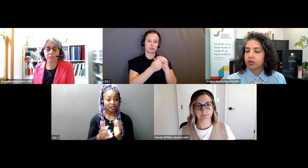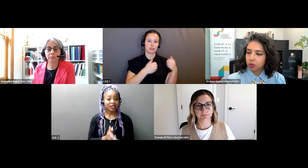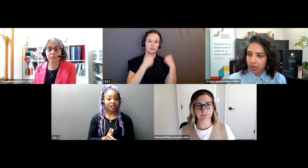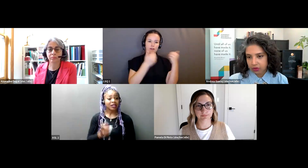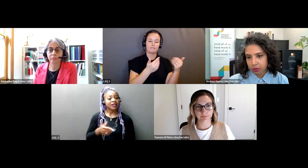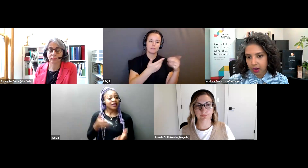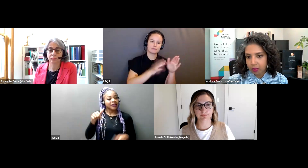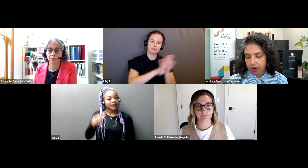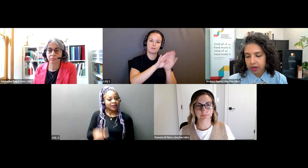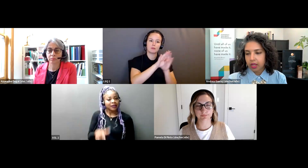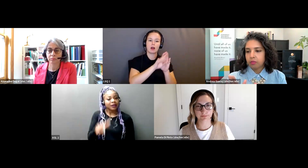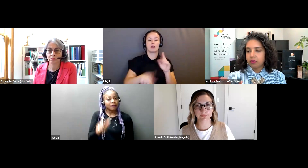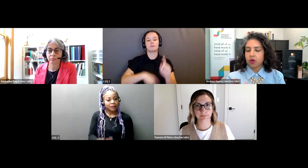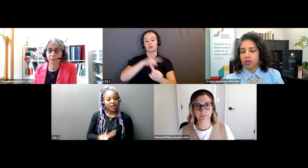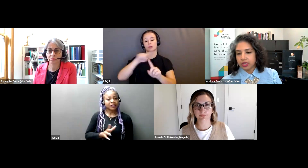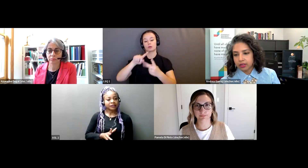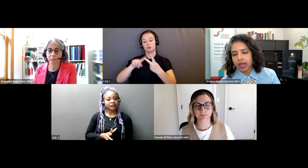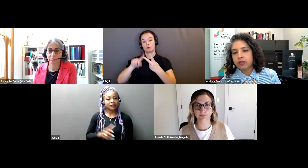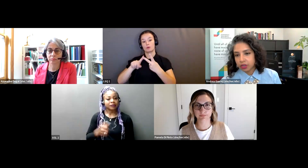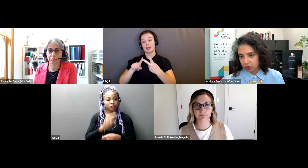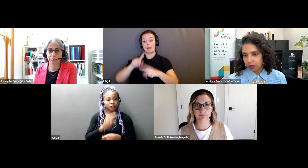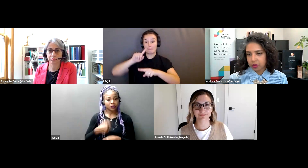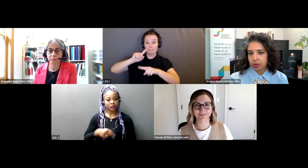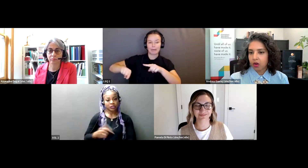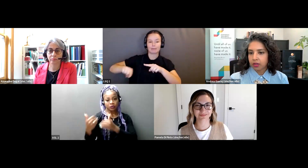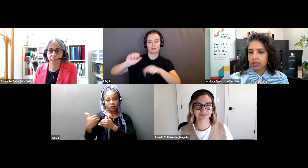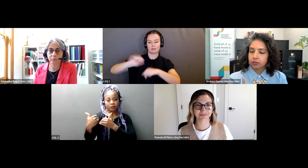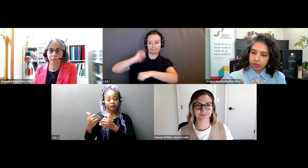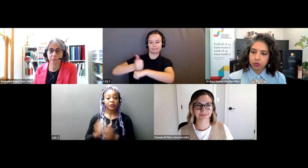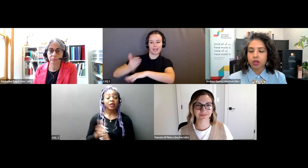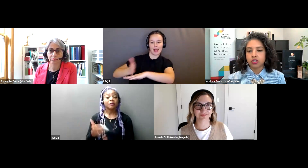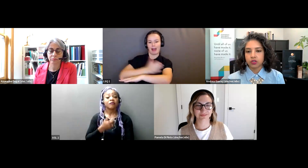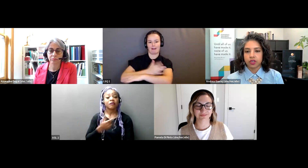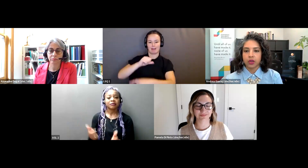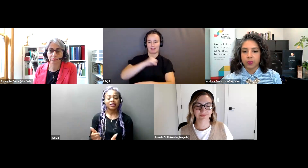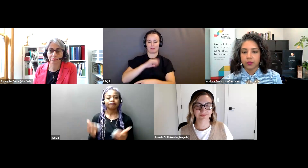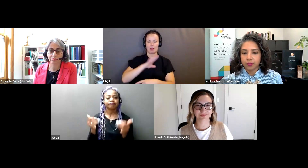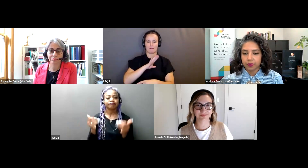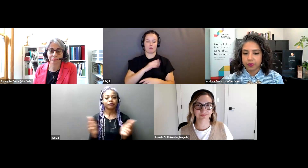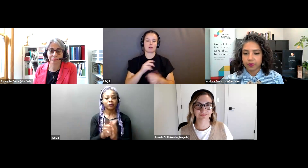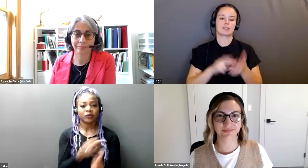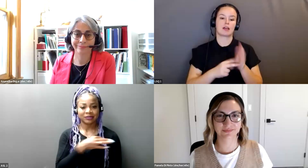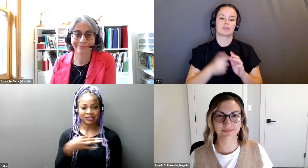and beyond, we have to play our part. Before we dive into it with my colleagues, please watch this video.